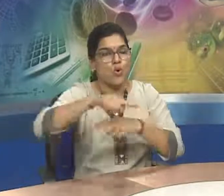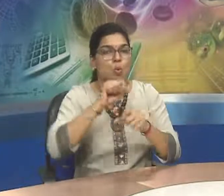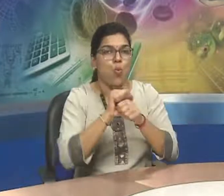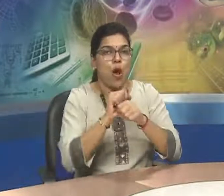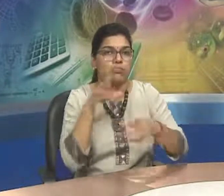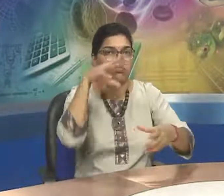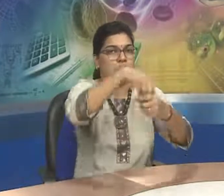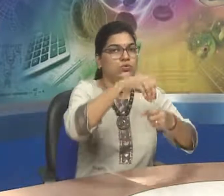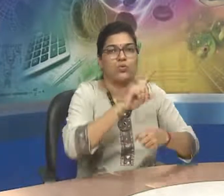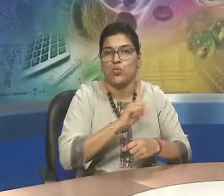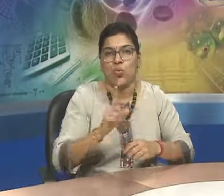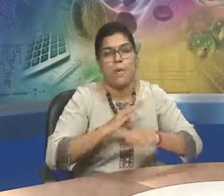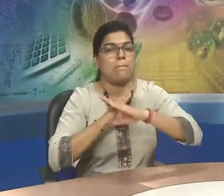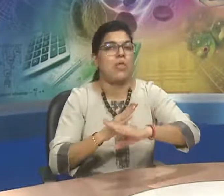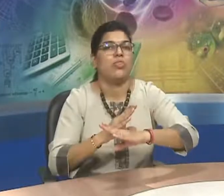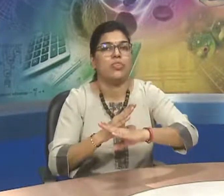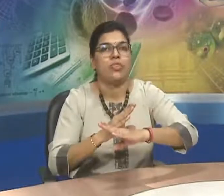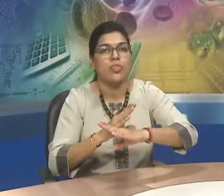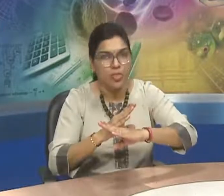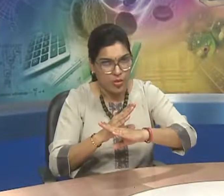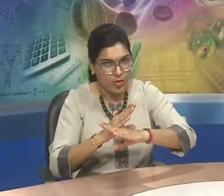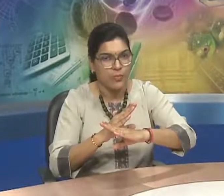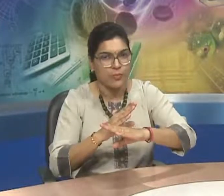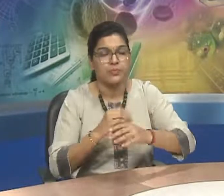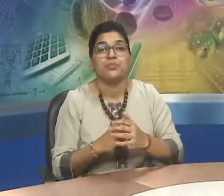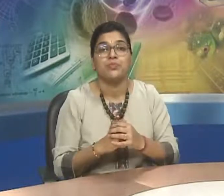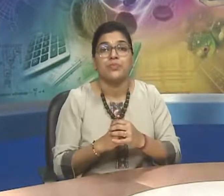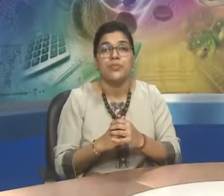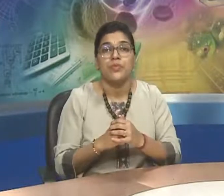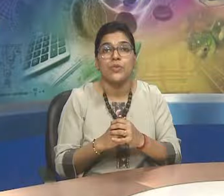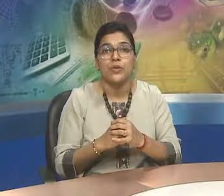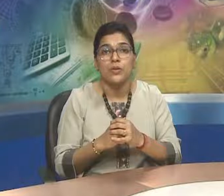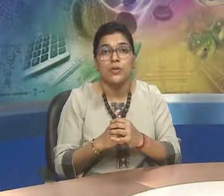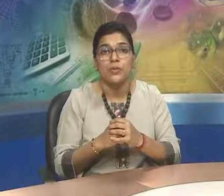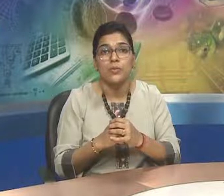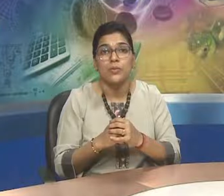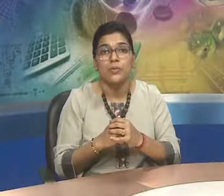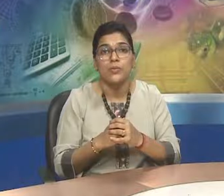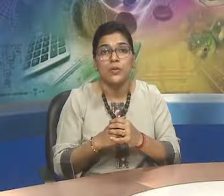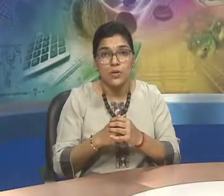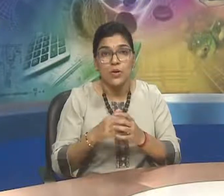below age 14, they are not allowed to work at any place.